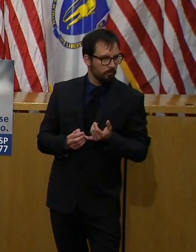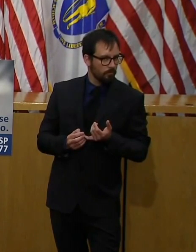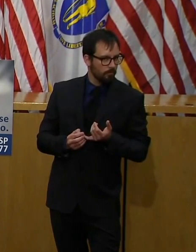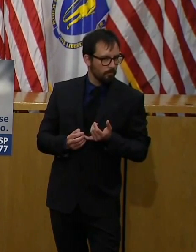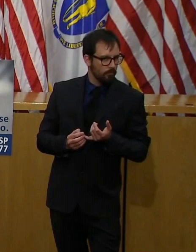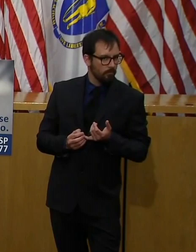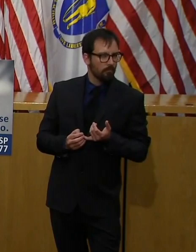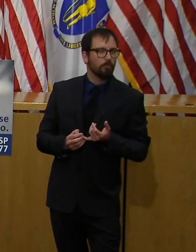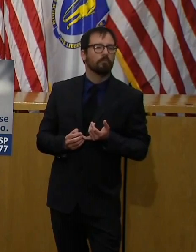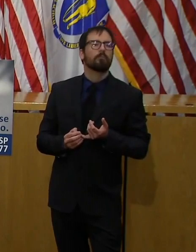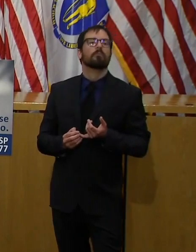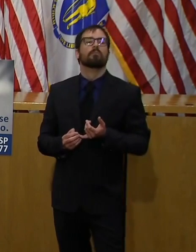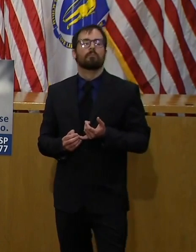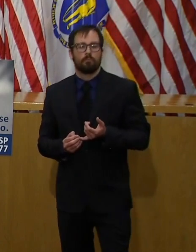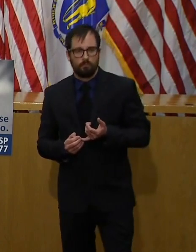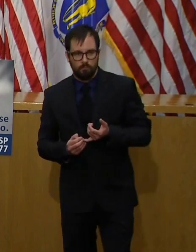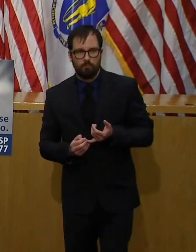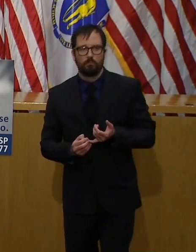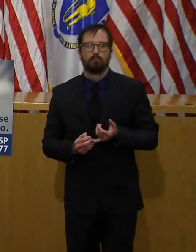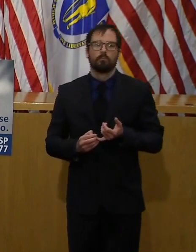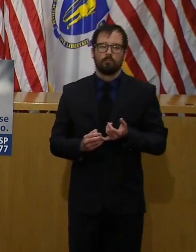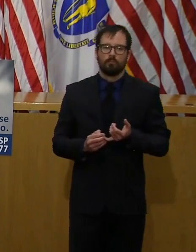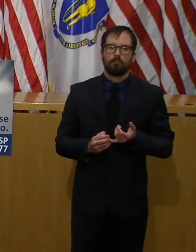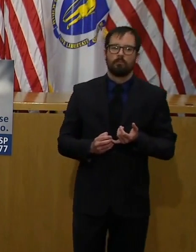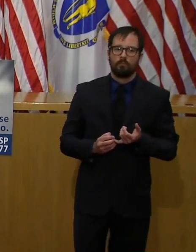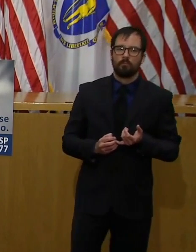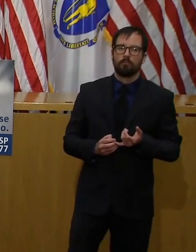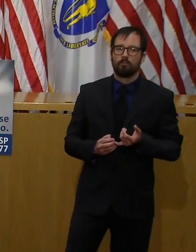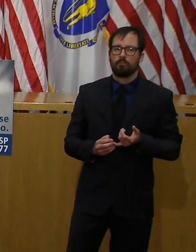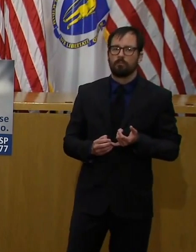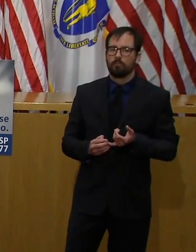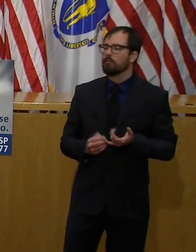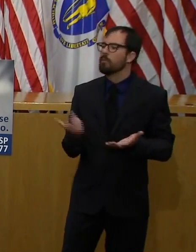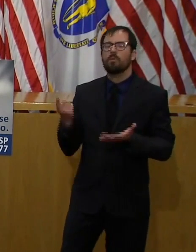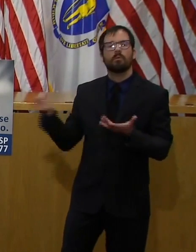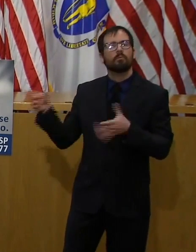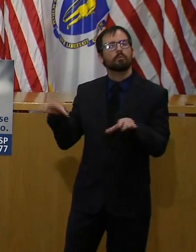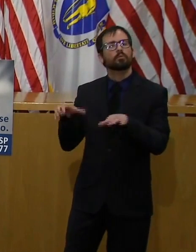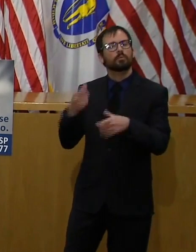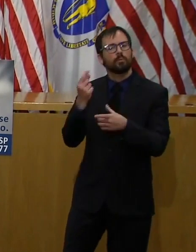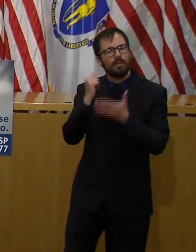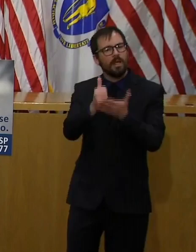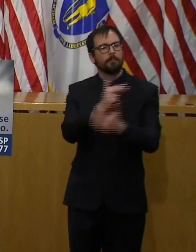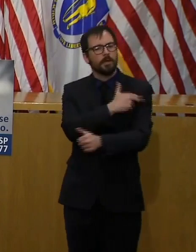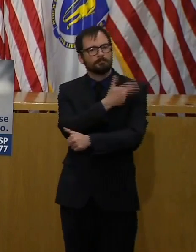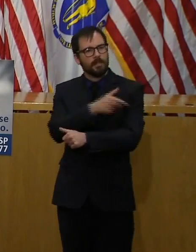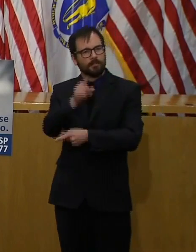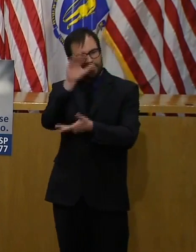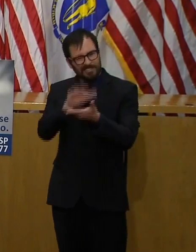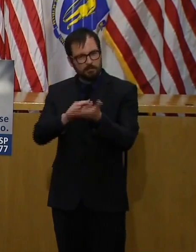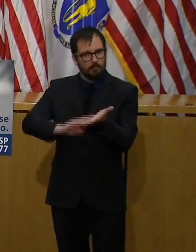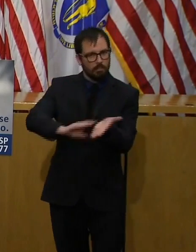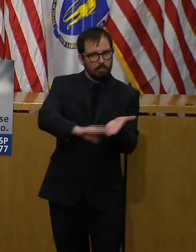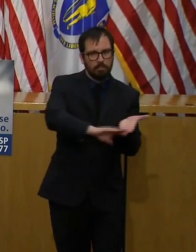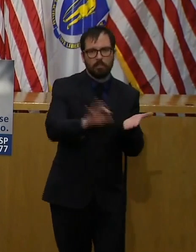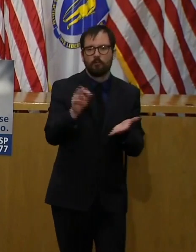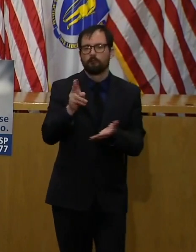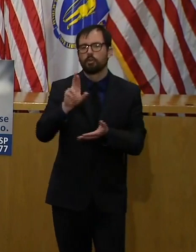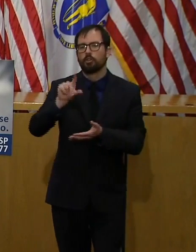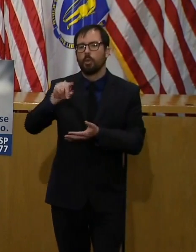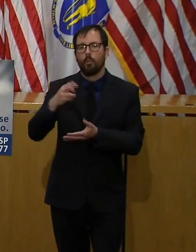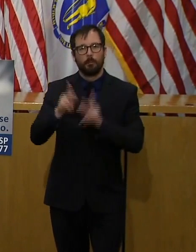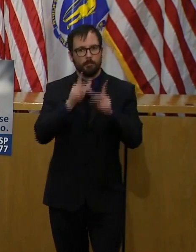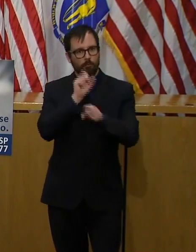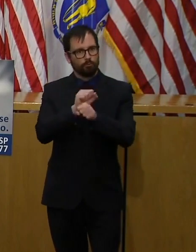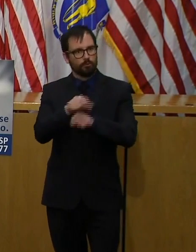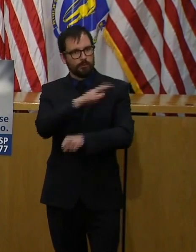is as of last Friday. And by being furloughed, it means that the healthcare facility is paying